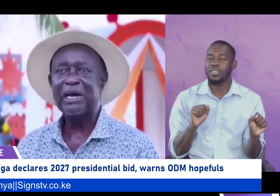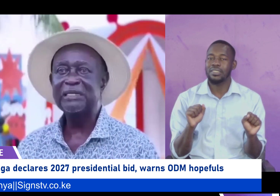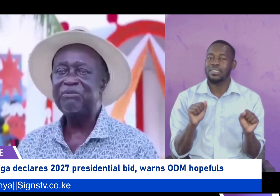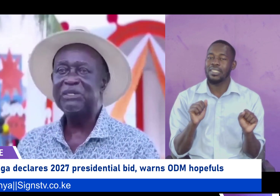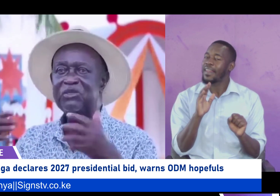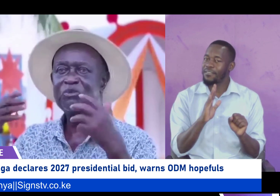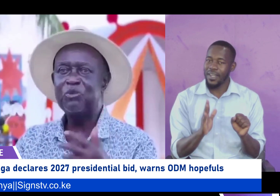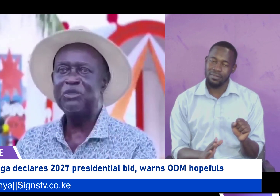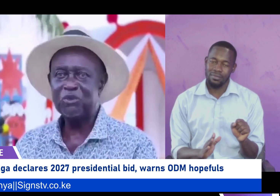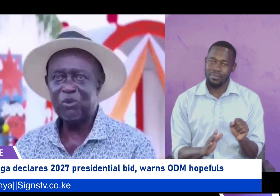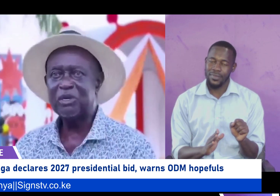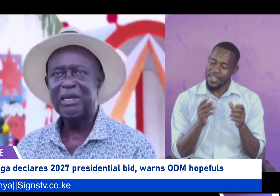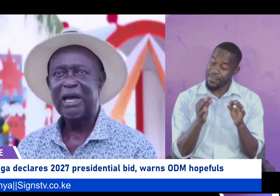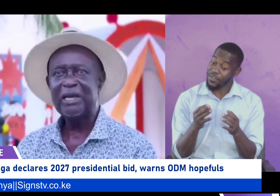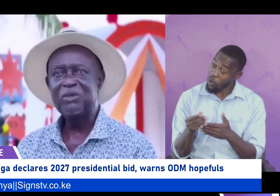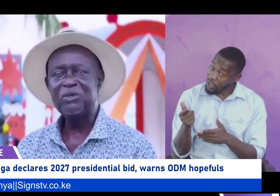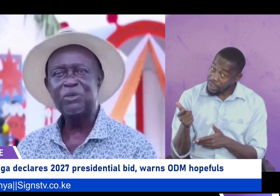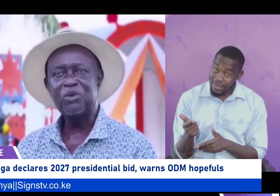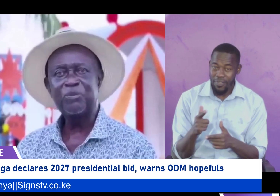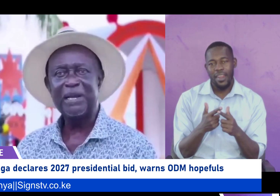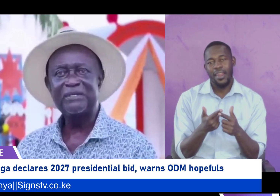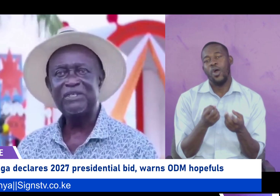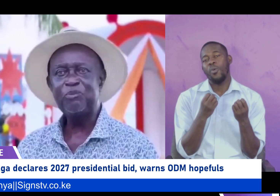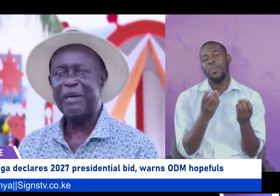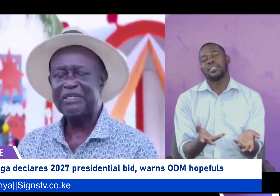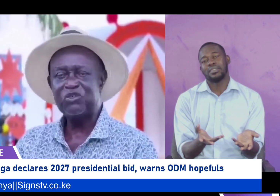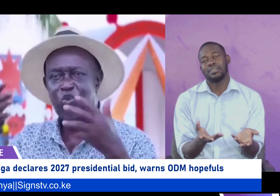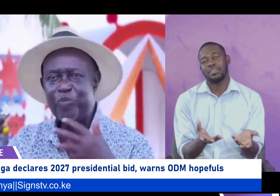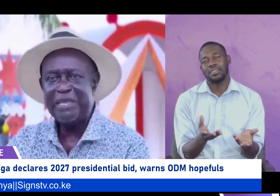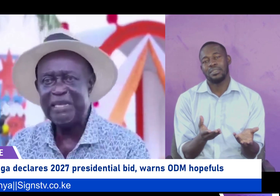and if it is to be sold, I don't know at what price. This party is too big